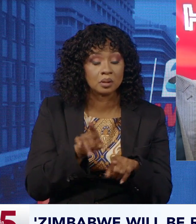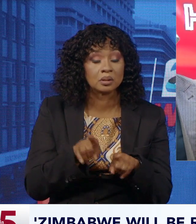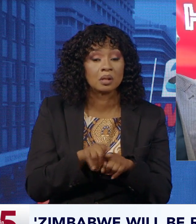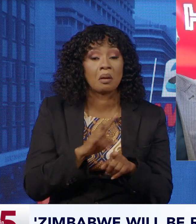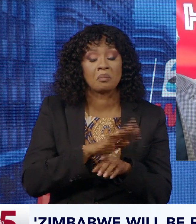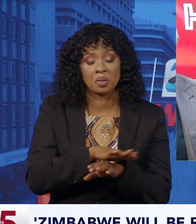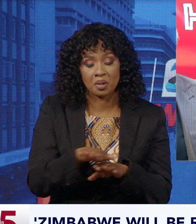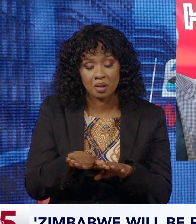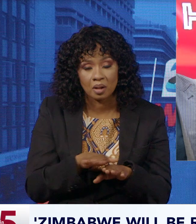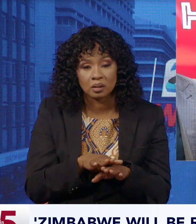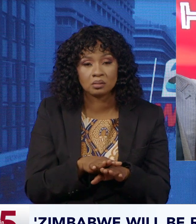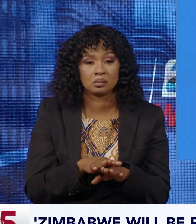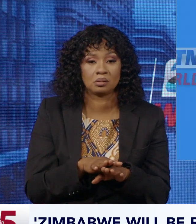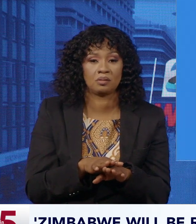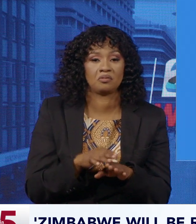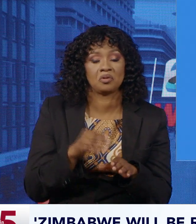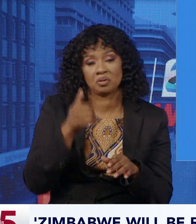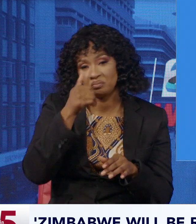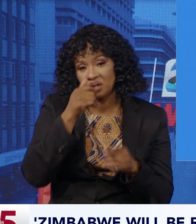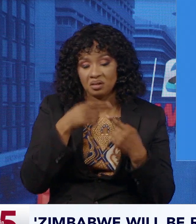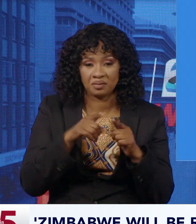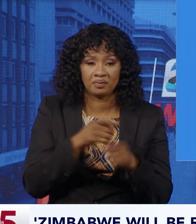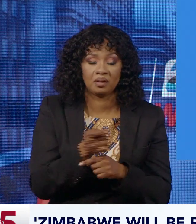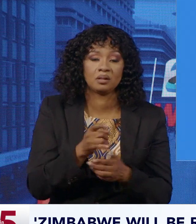venues hosting so many functions.